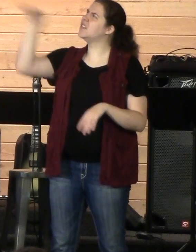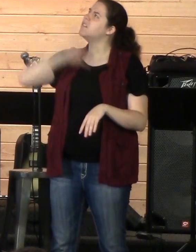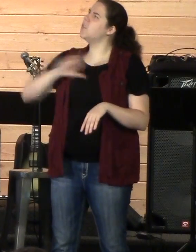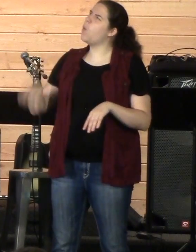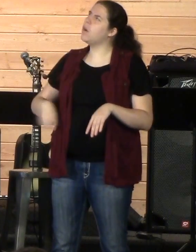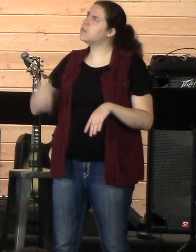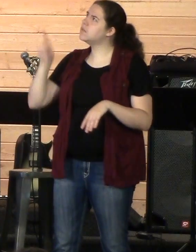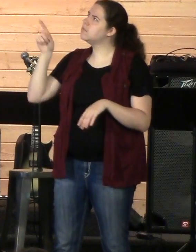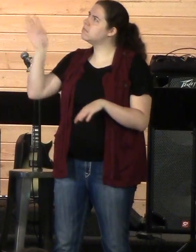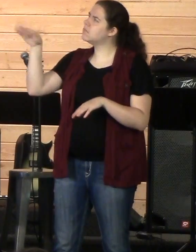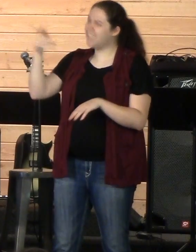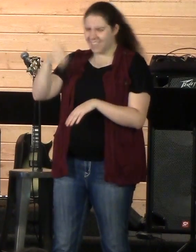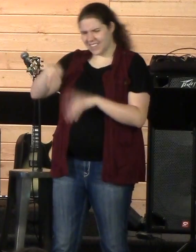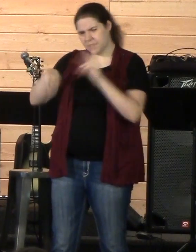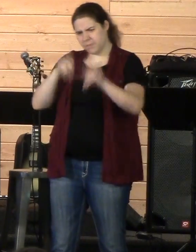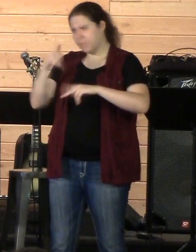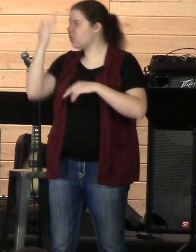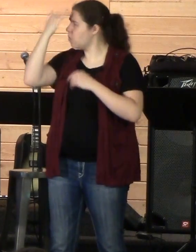synagogue